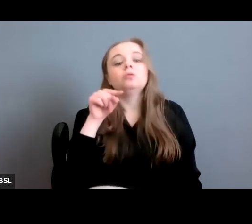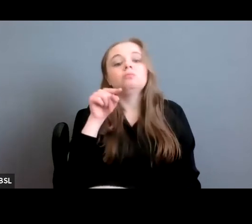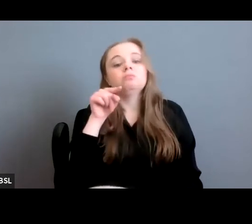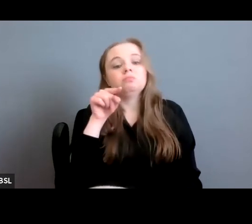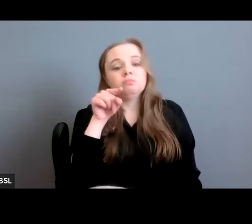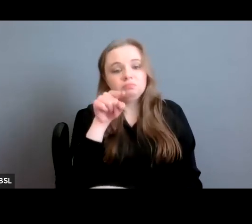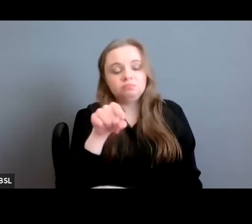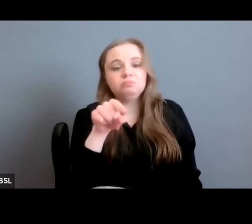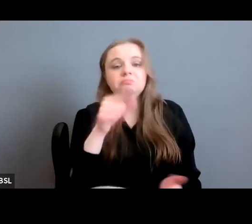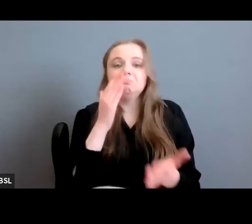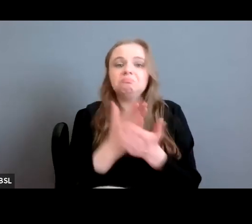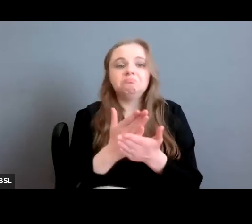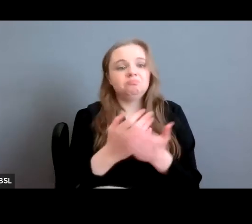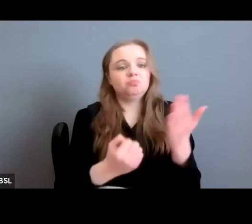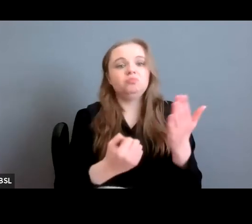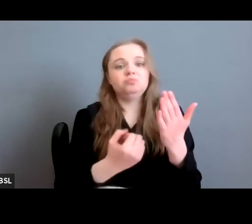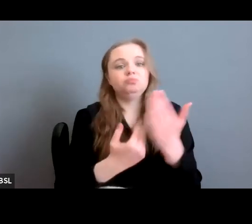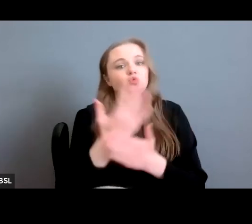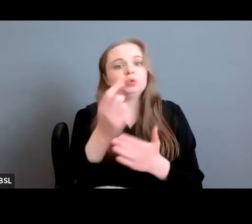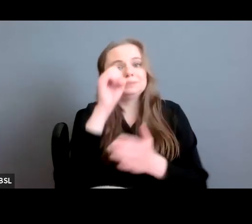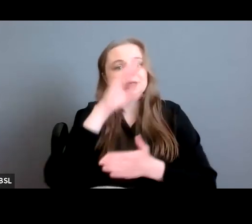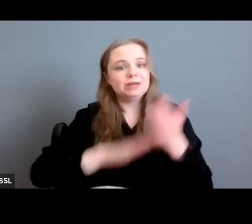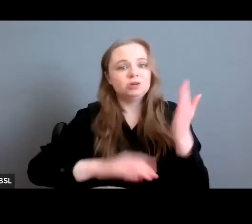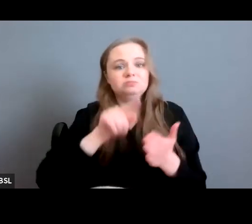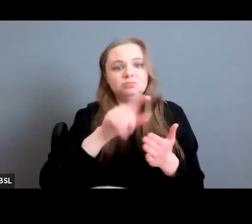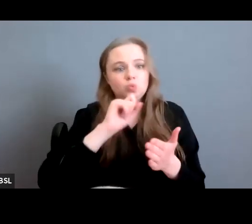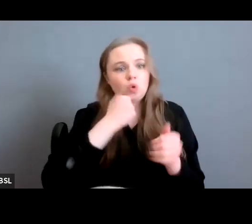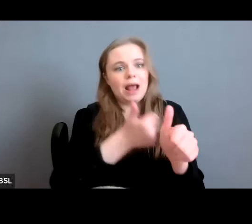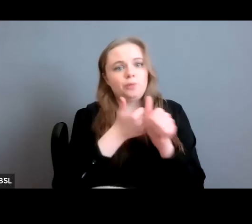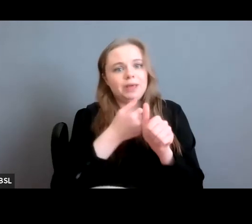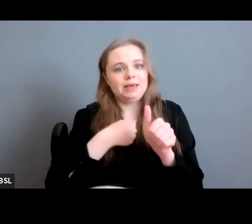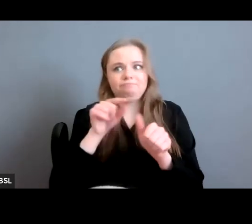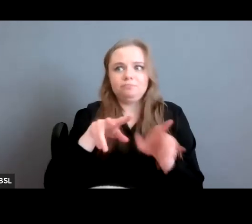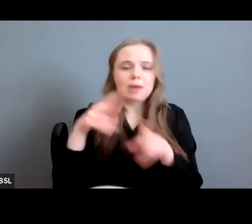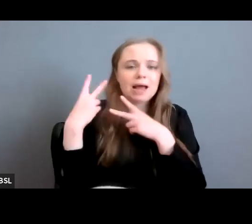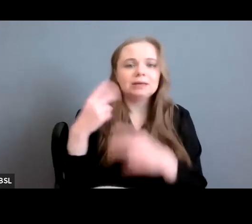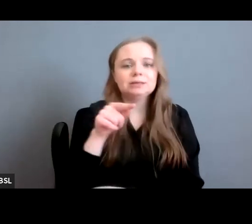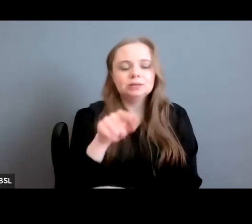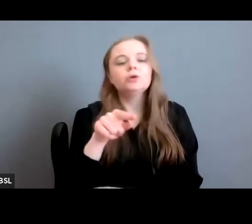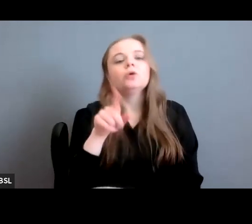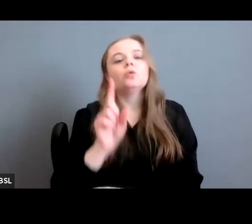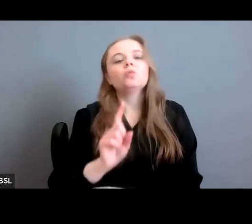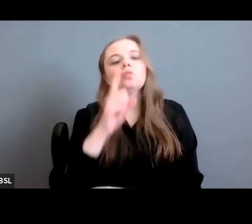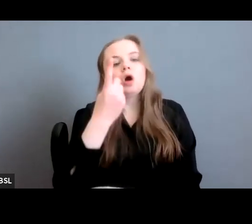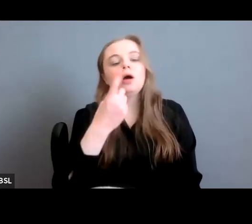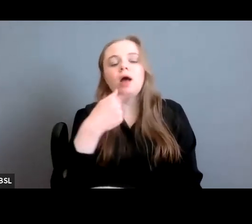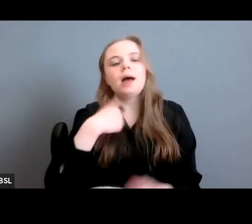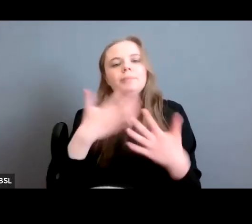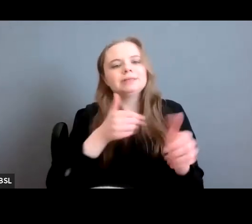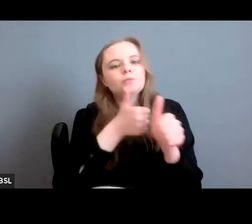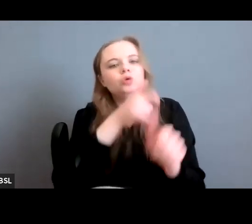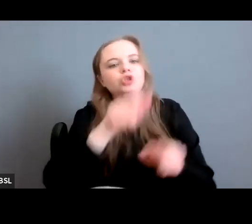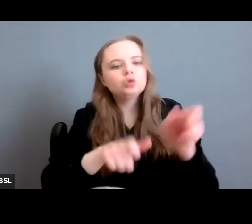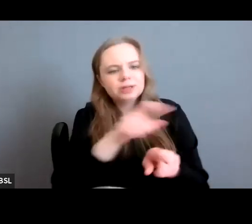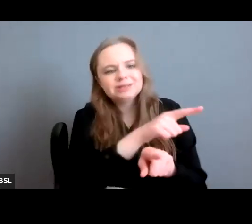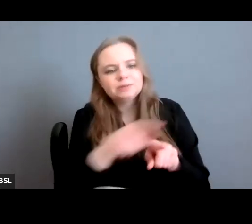really improved my student experience when I was a student. And one of the things that one of my mentees has reflected is the fact that down